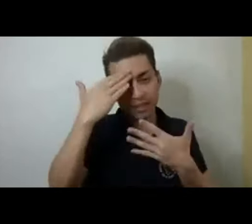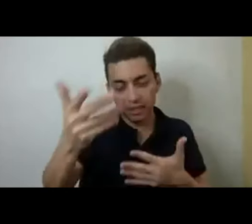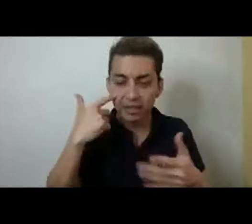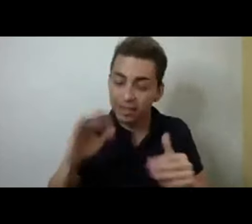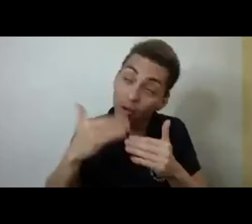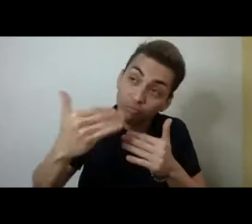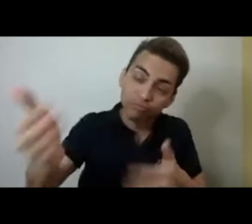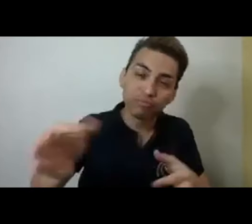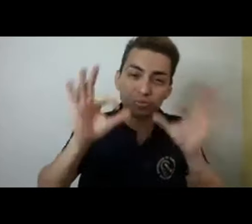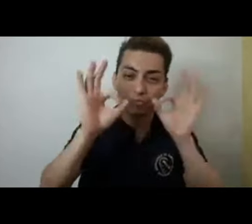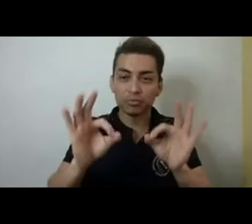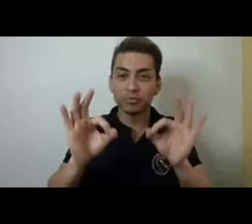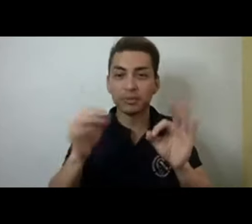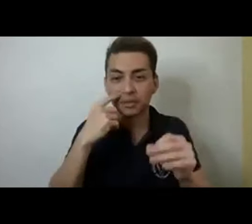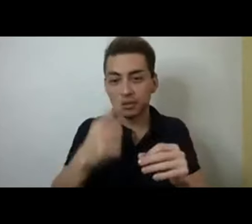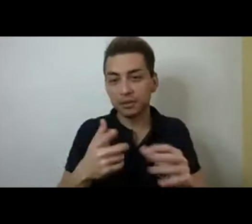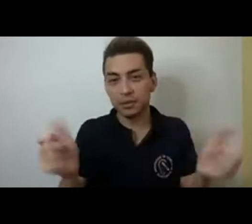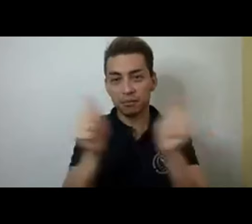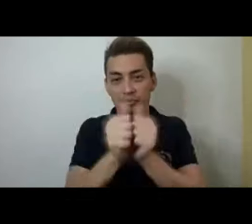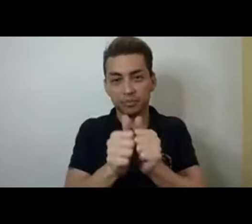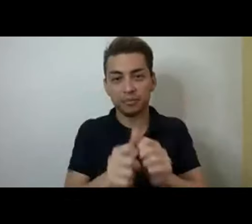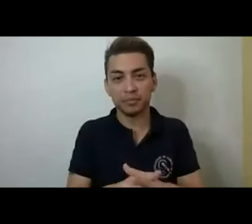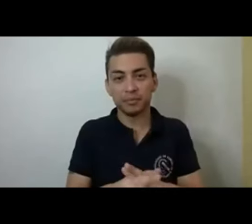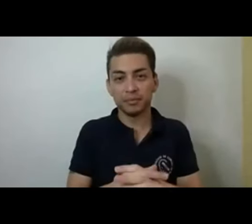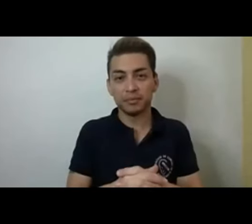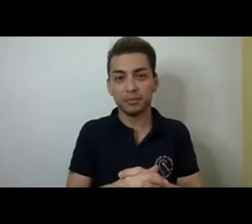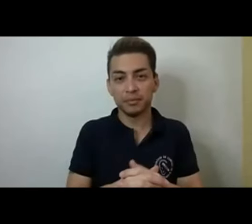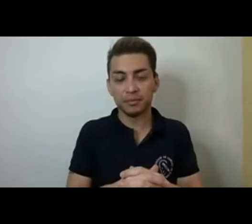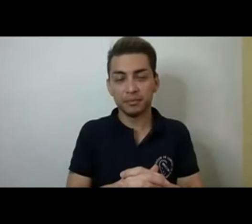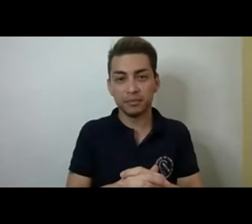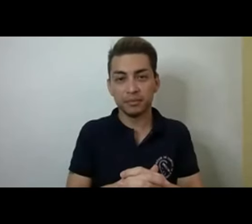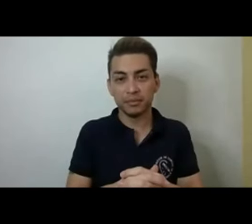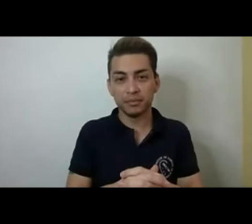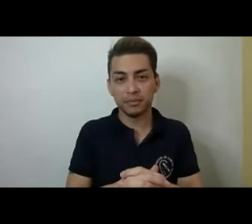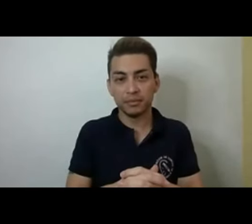for an enriching engagement. Thanks for your kind attention.